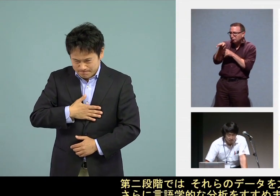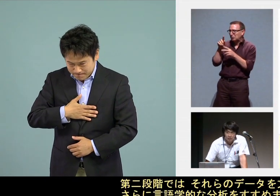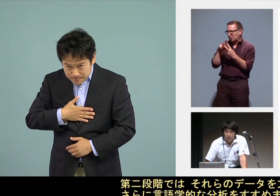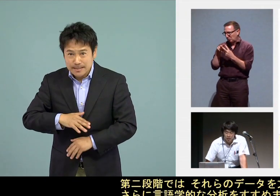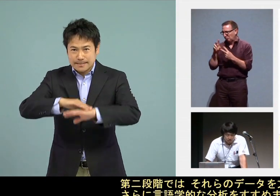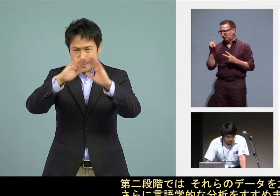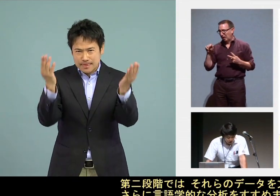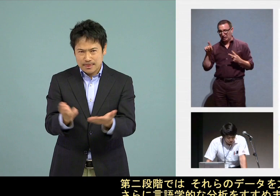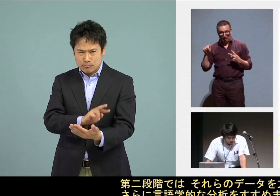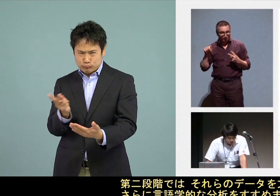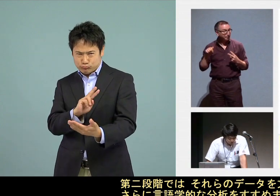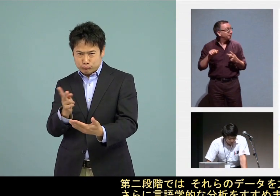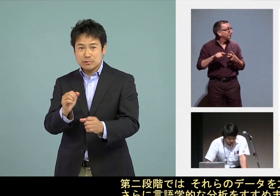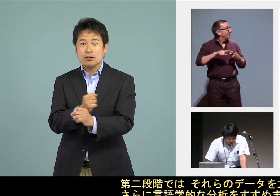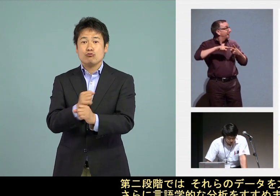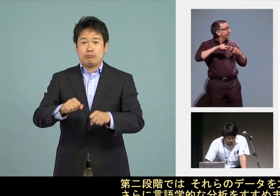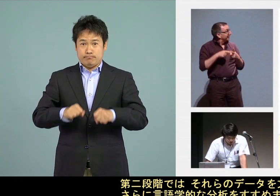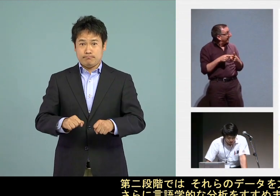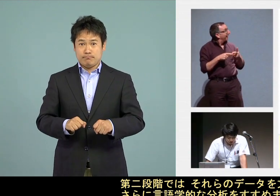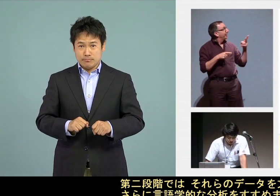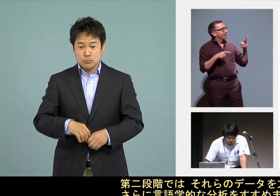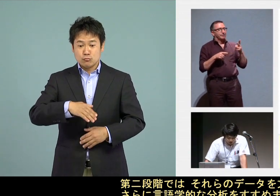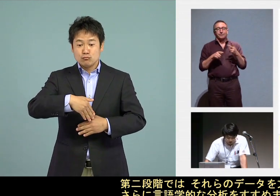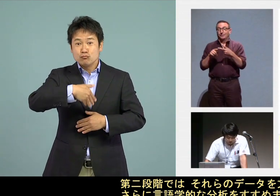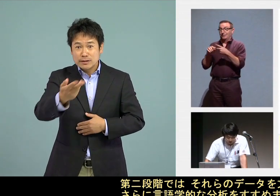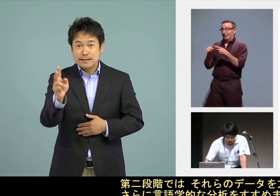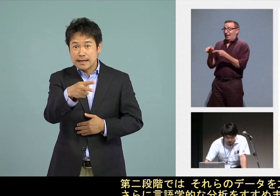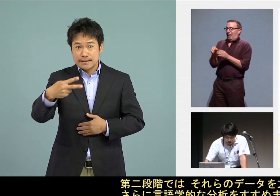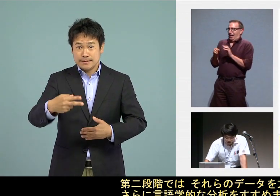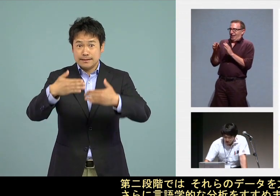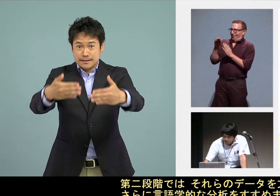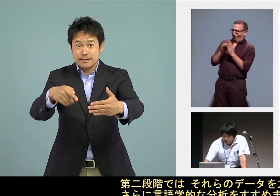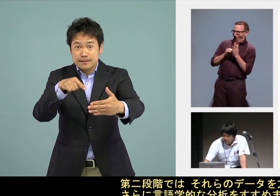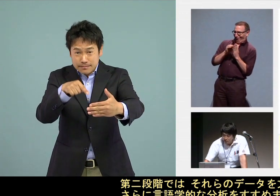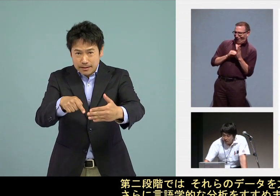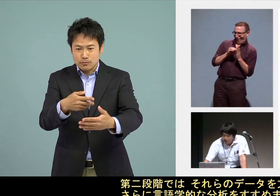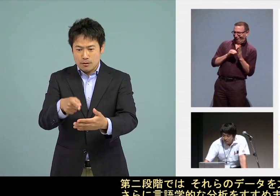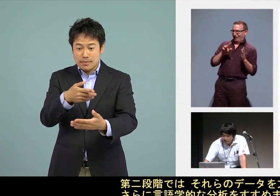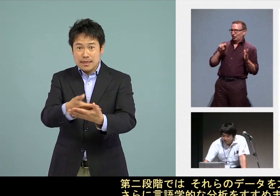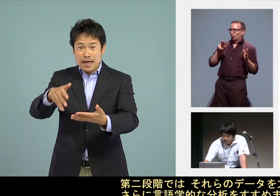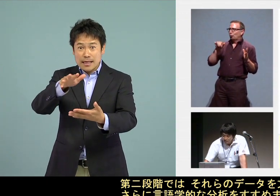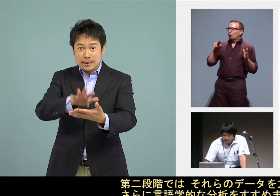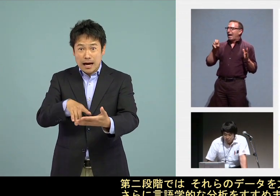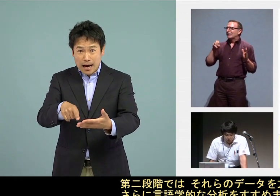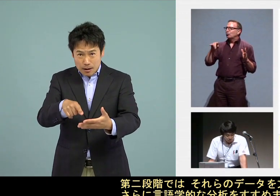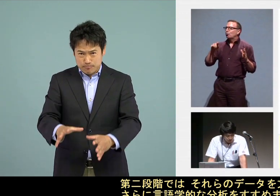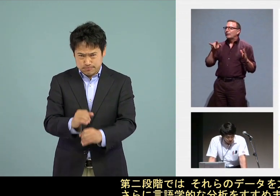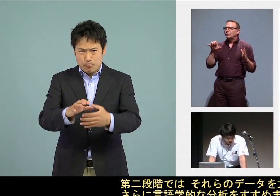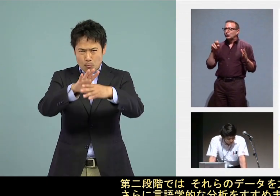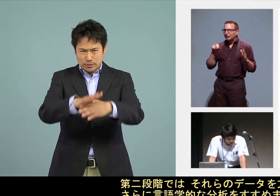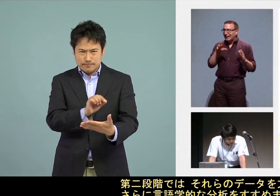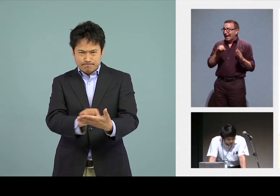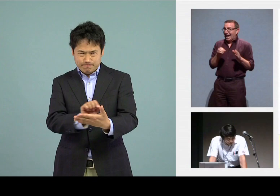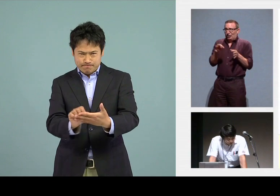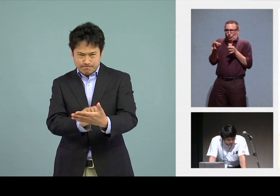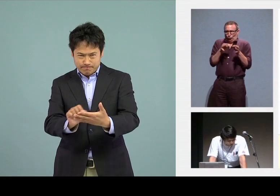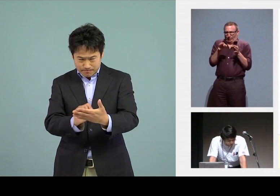And secondly, we will need transcription and descriptive analysis of these data.